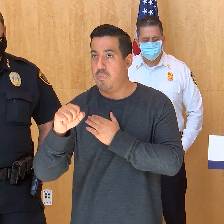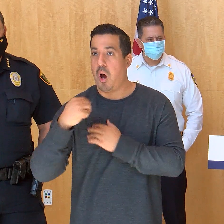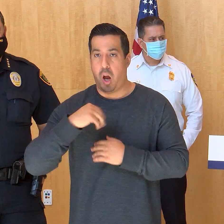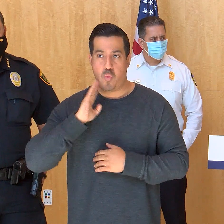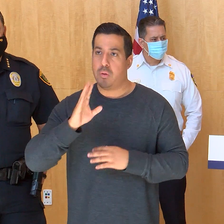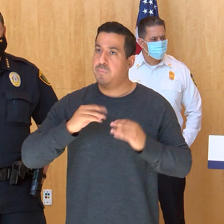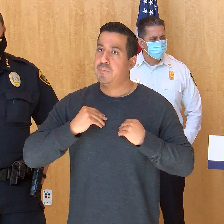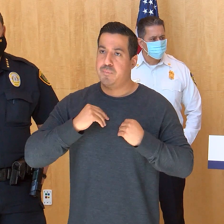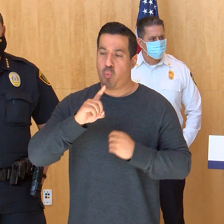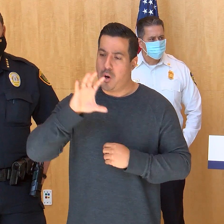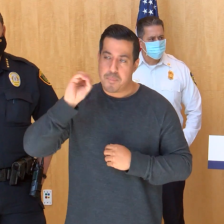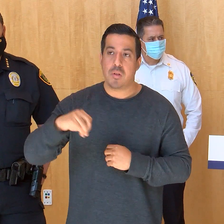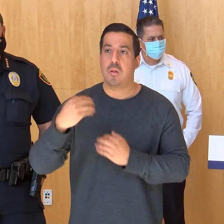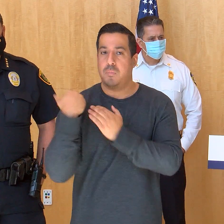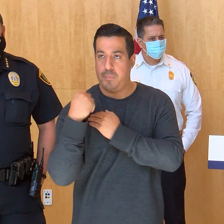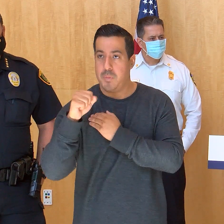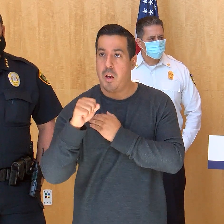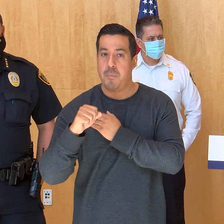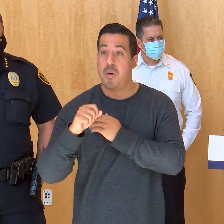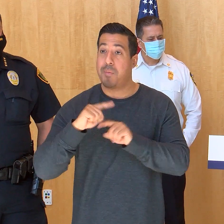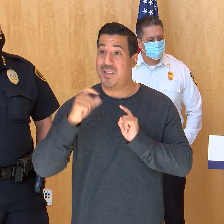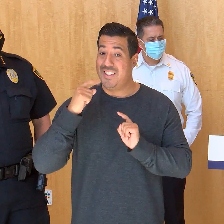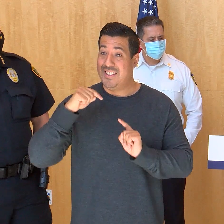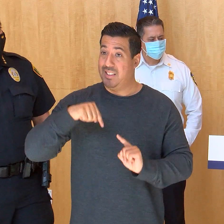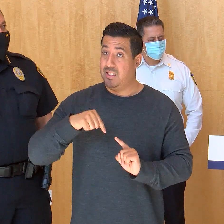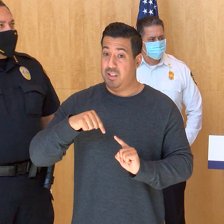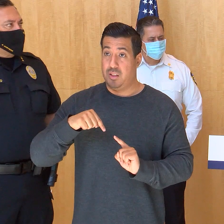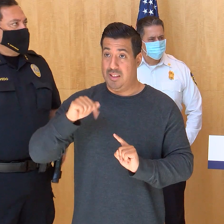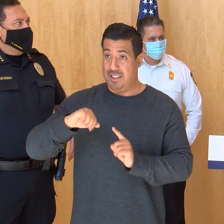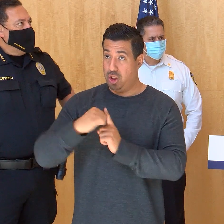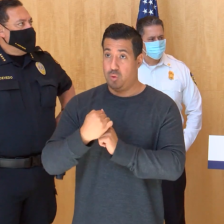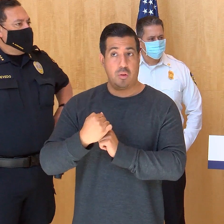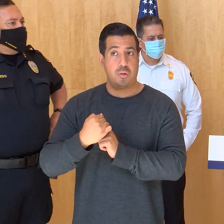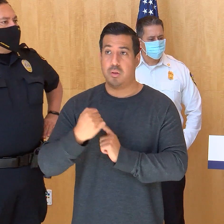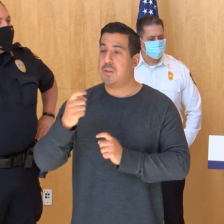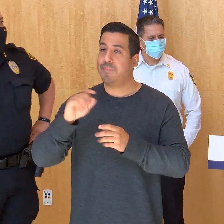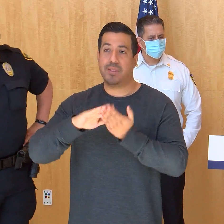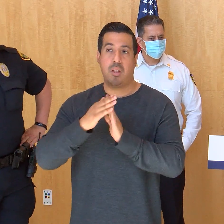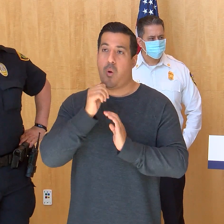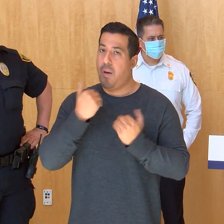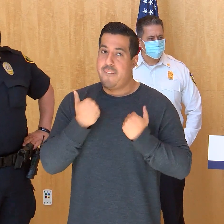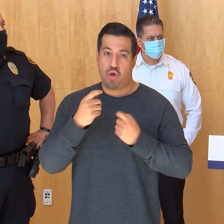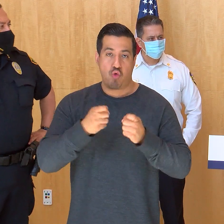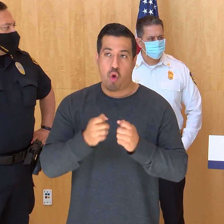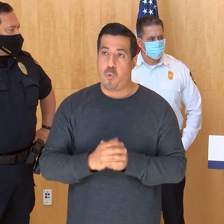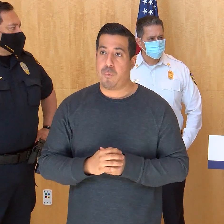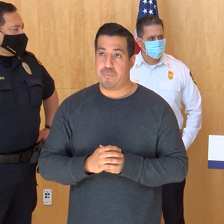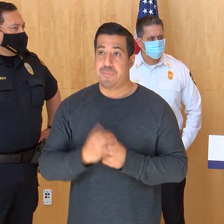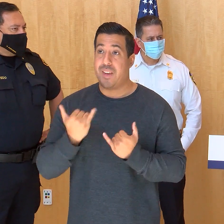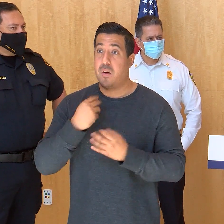take 100% ownership. But on this, the city has no control. And I am